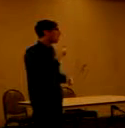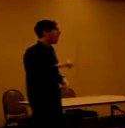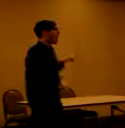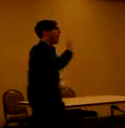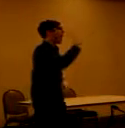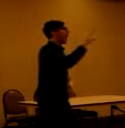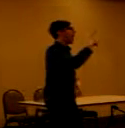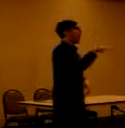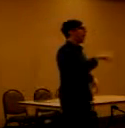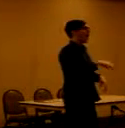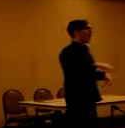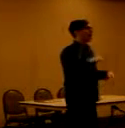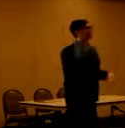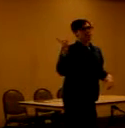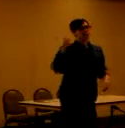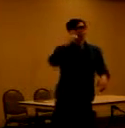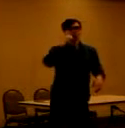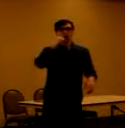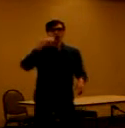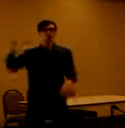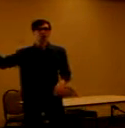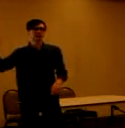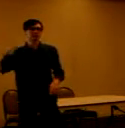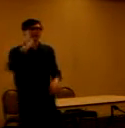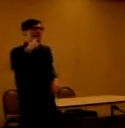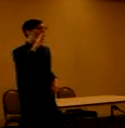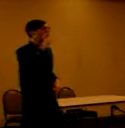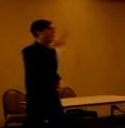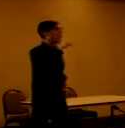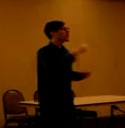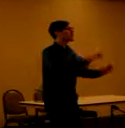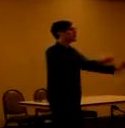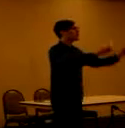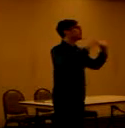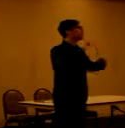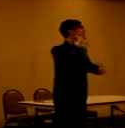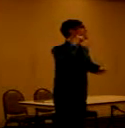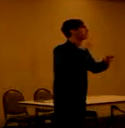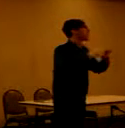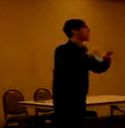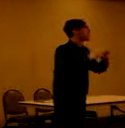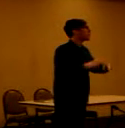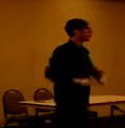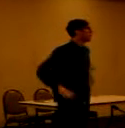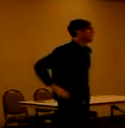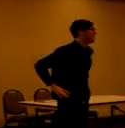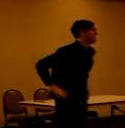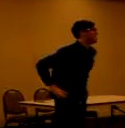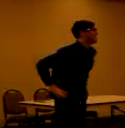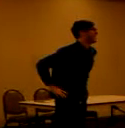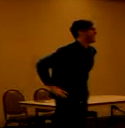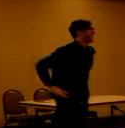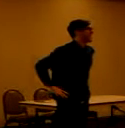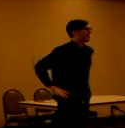deaf person, they're like, hey, a girl said, hey, will you give me a deaf name?